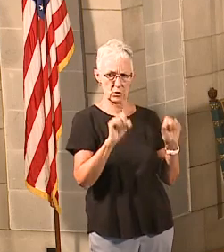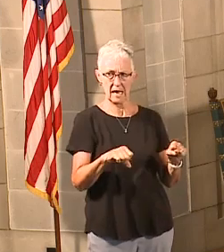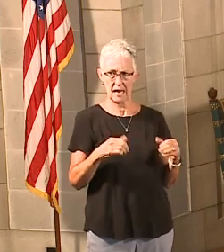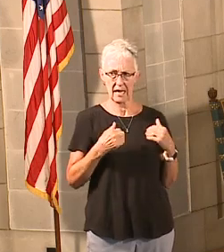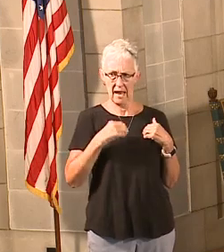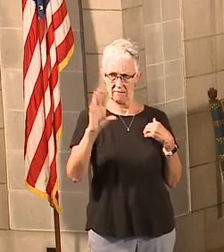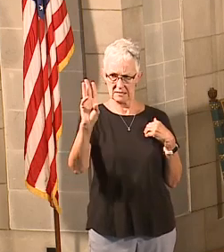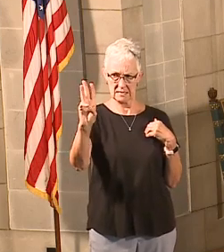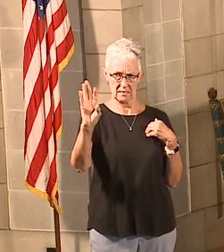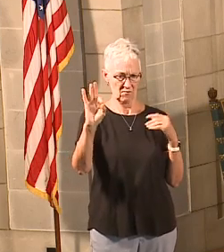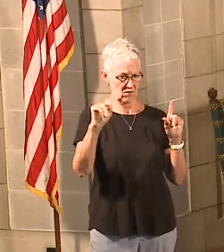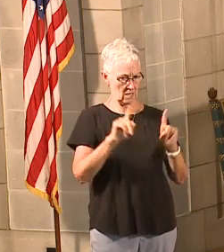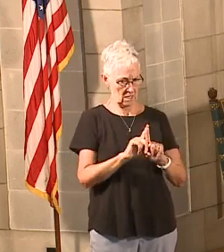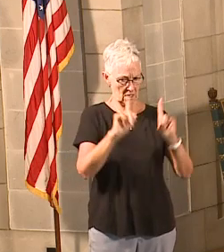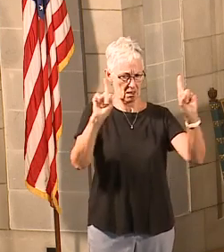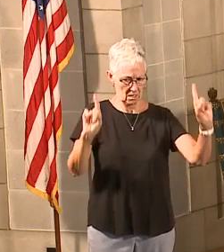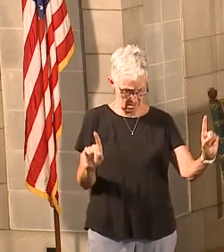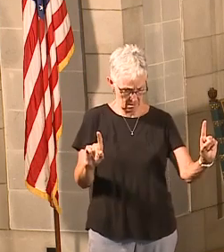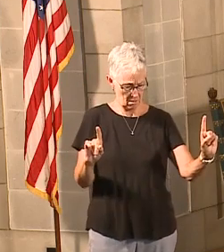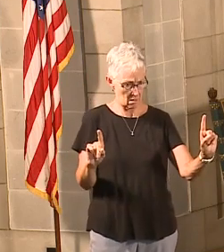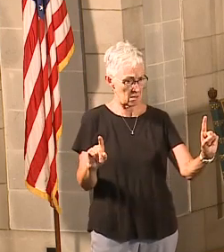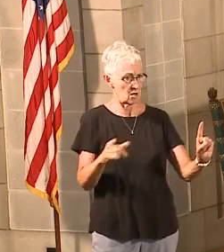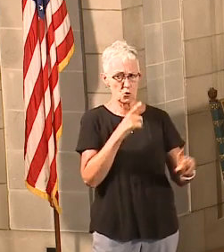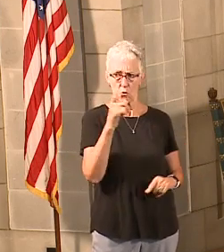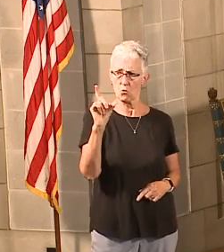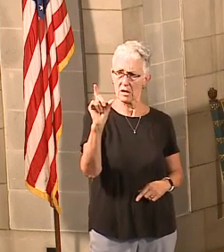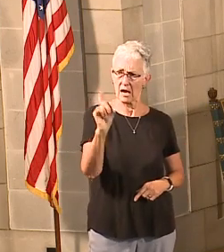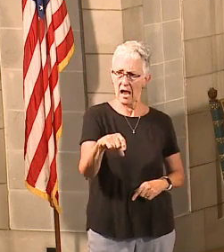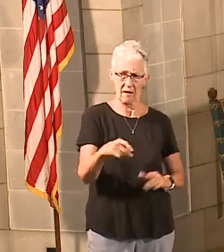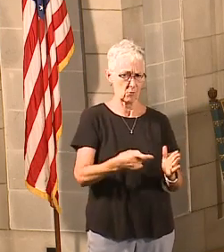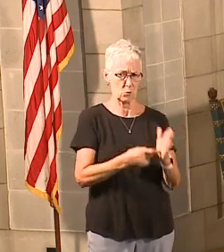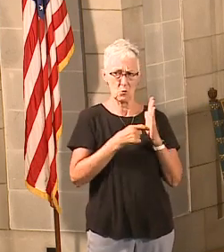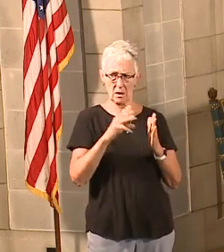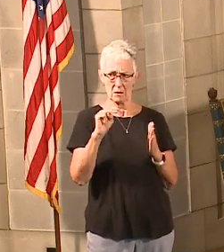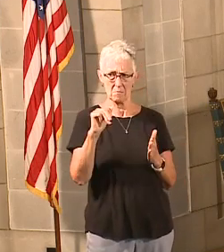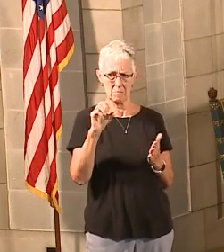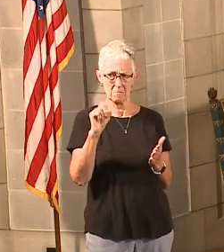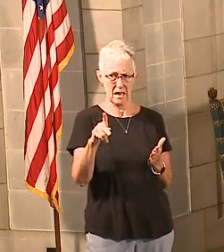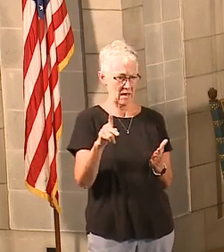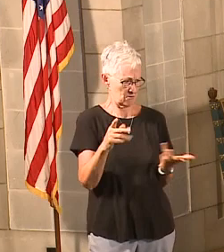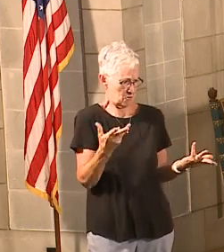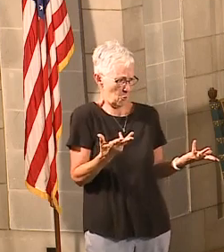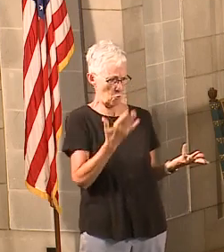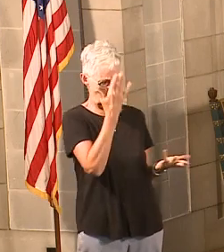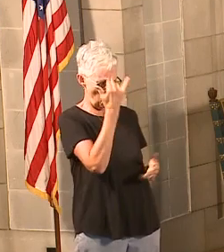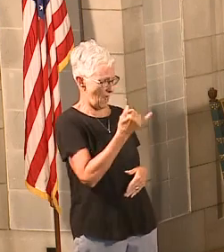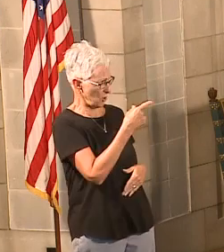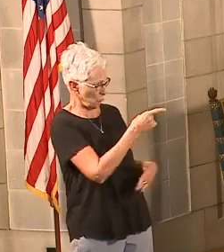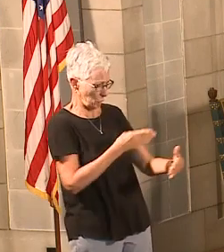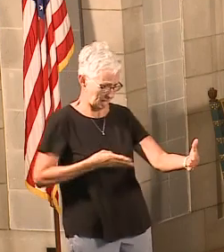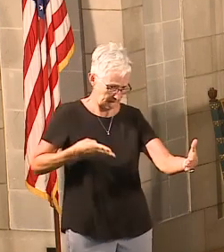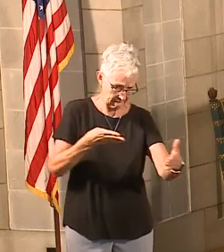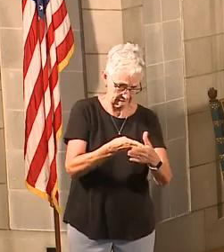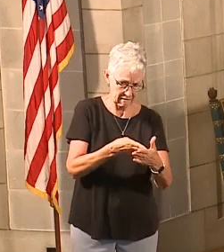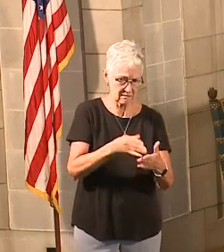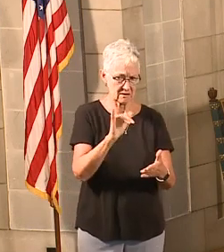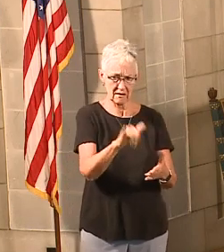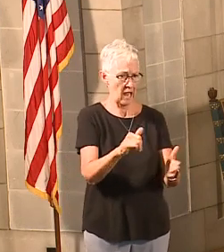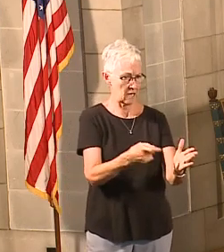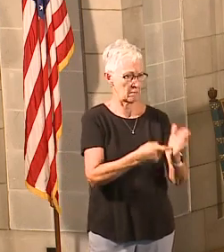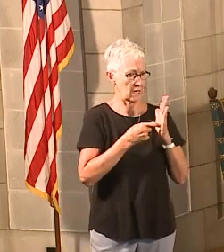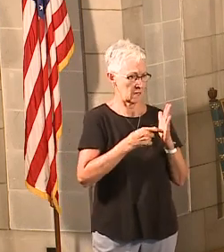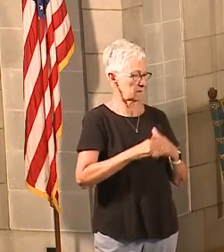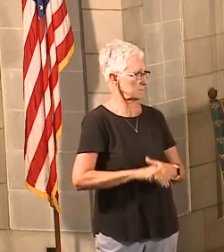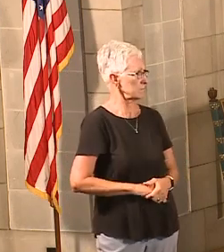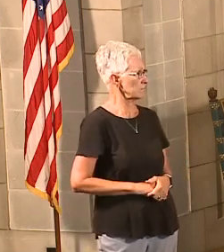too. If you are within 6 feet, you encourage people to wear masks. So why are you so against this mandate? So the question was, hey, so why are you against mandates?